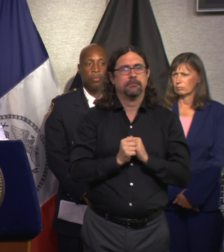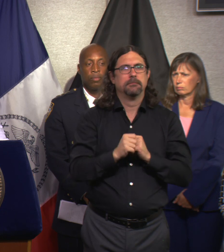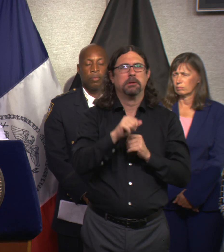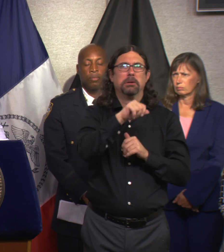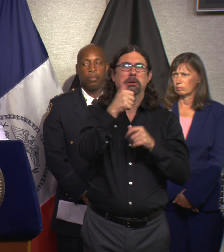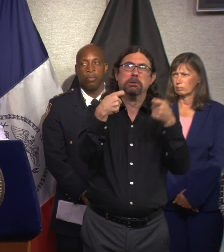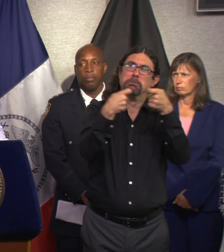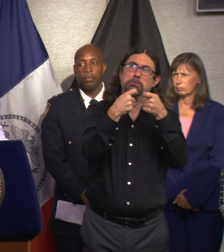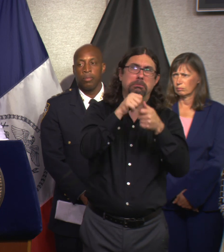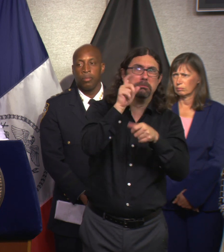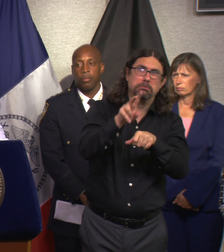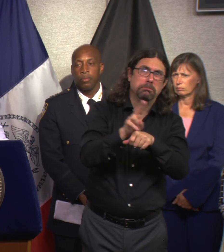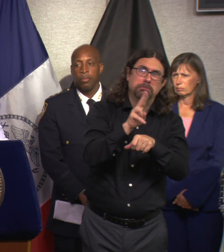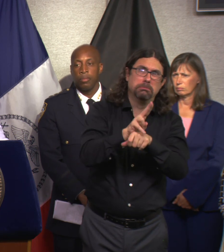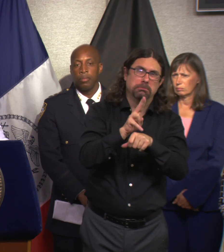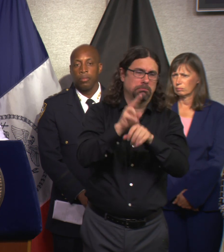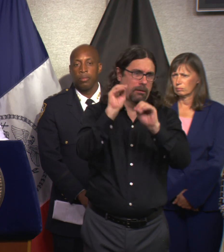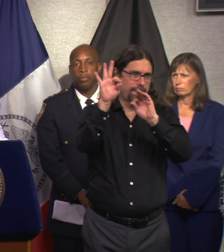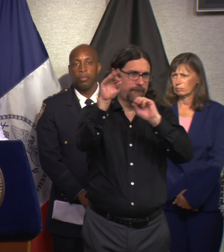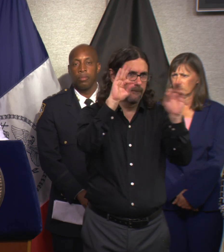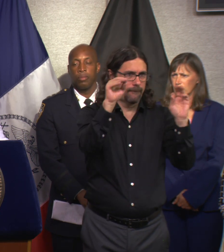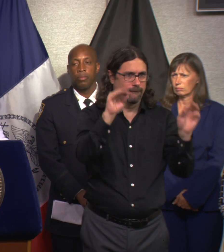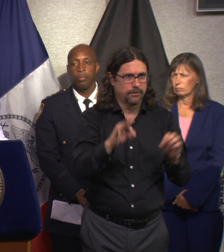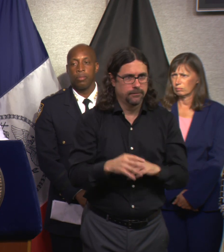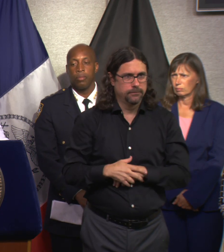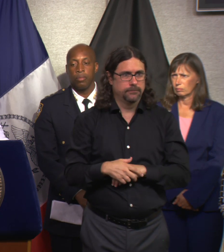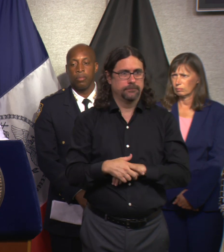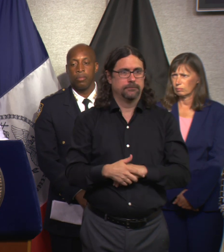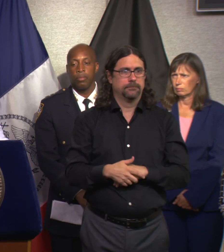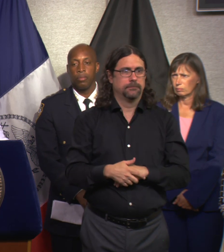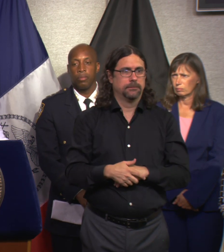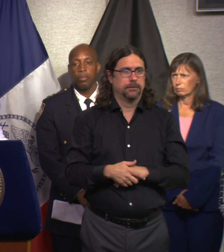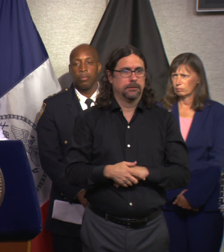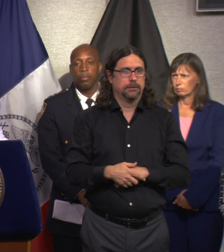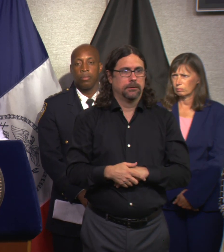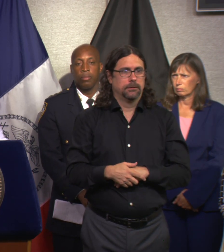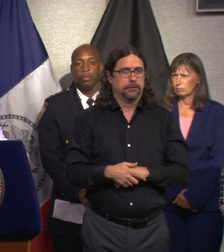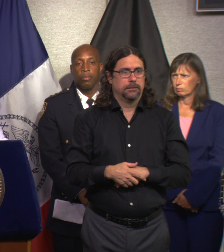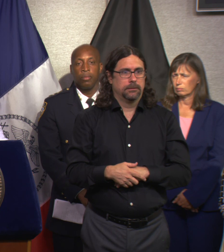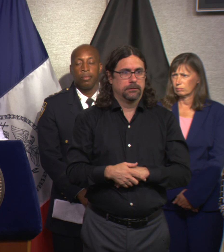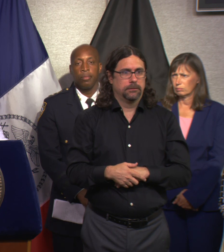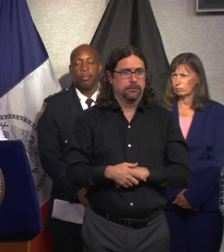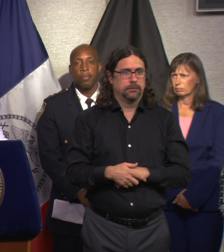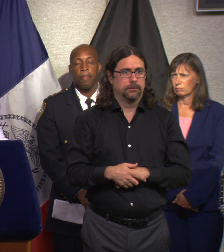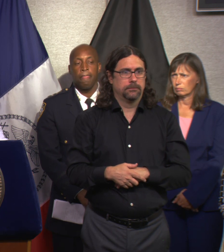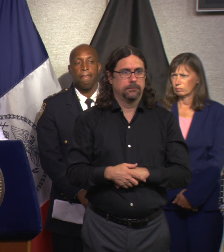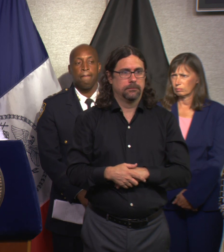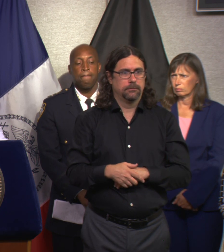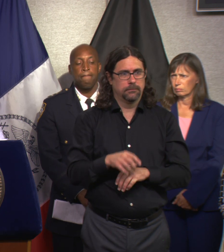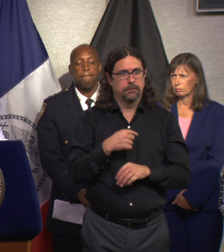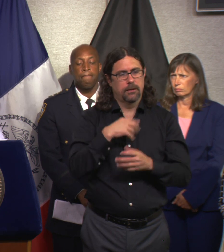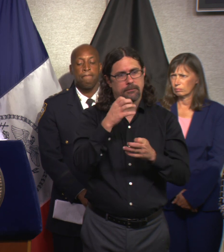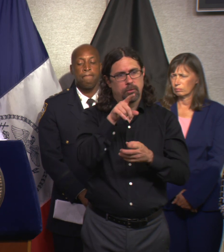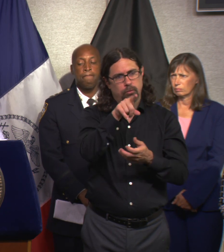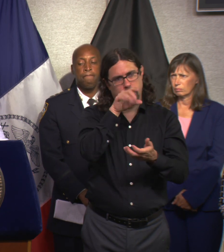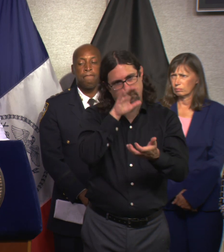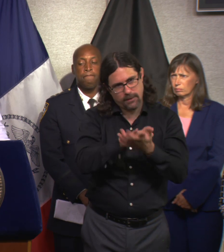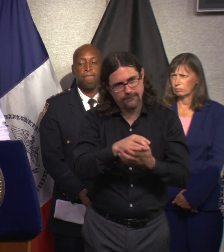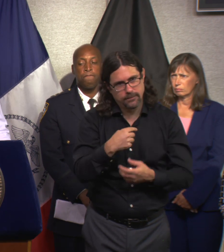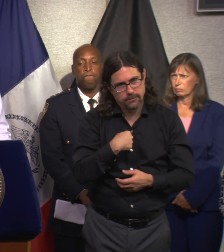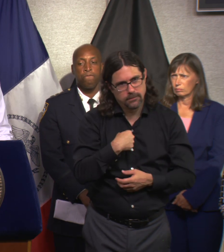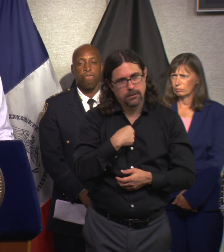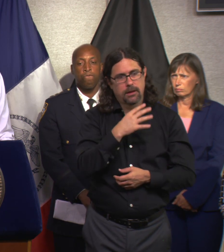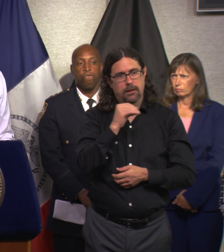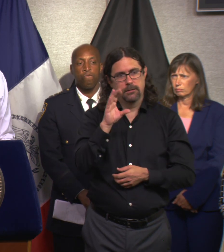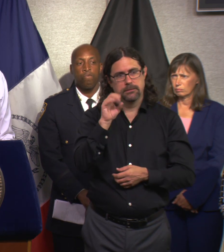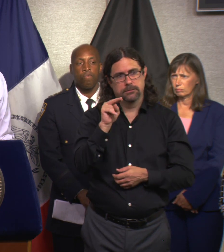that since Con Ed has a lot of capacity, and they obviously are prepared for this kind of scenario, that they will handle it properly, but I still have not gotten